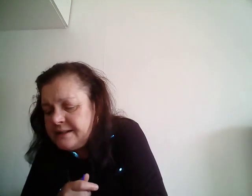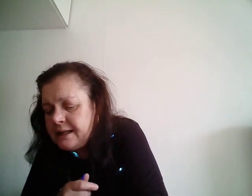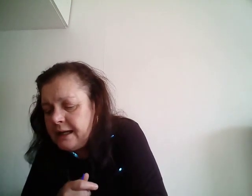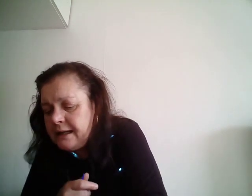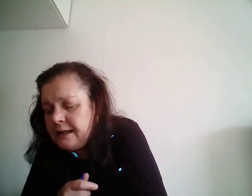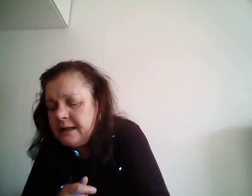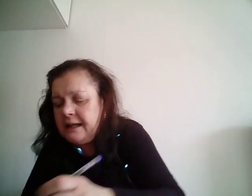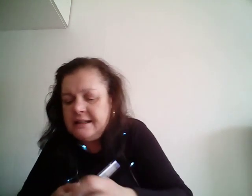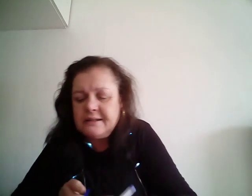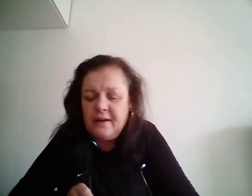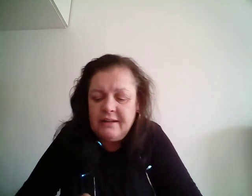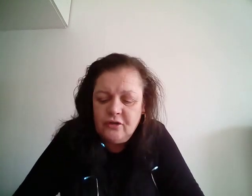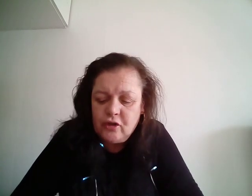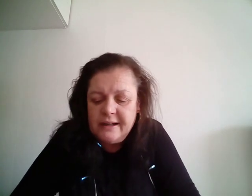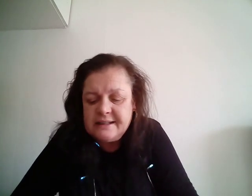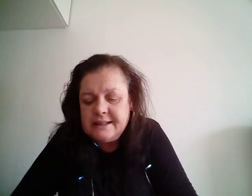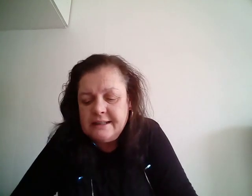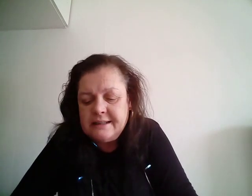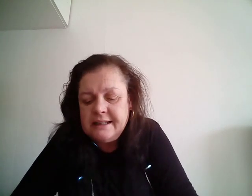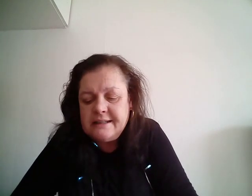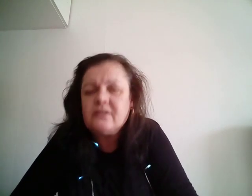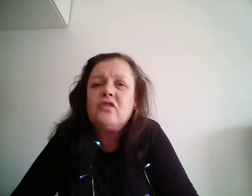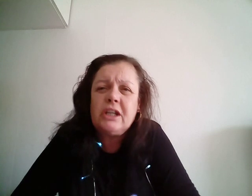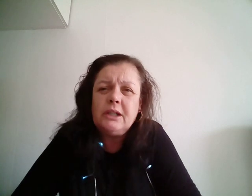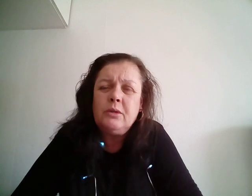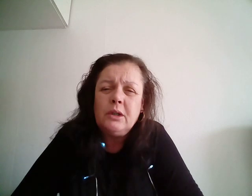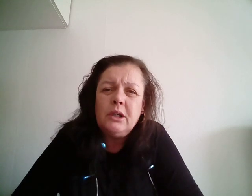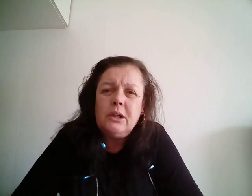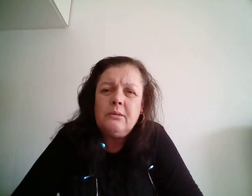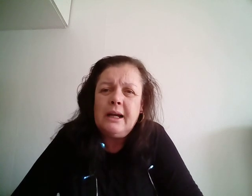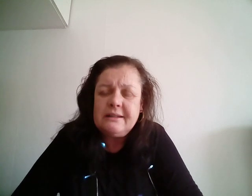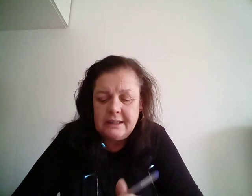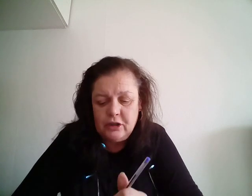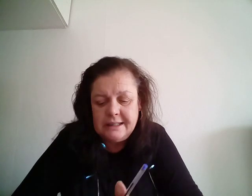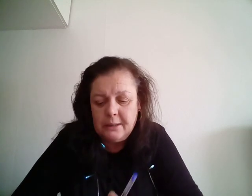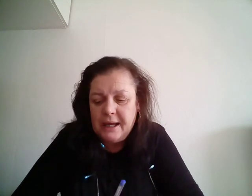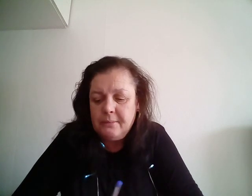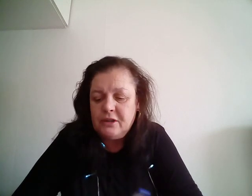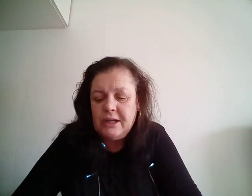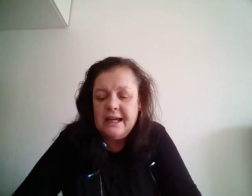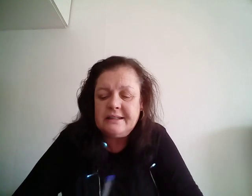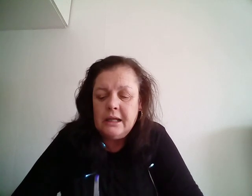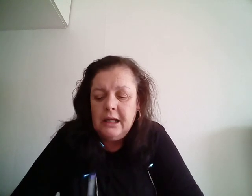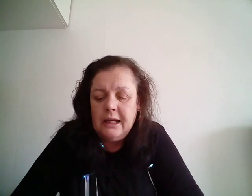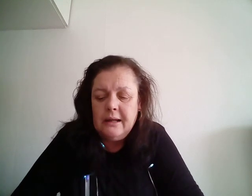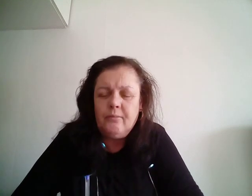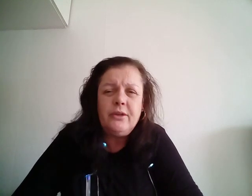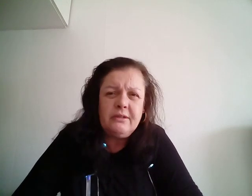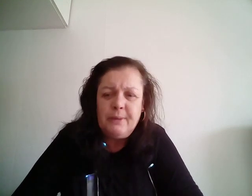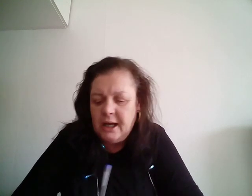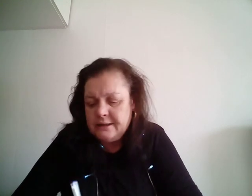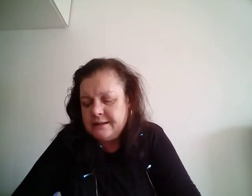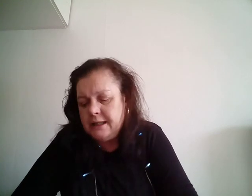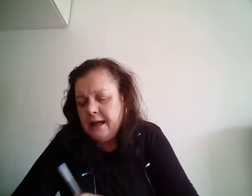that is very interesting to listen to, my delicious little babies, yes. There is parts, yeah,